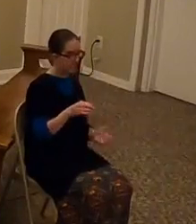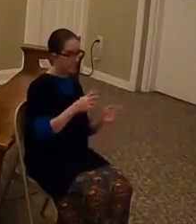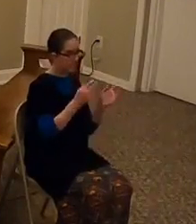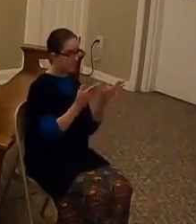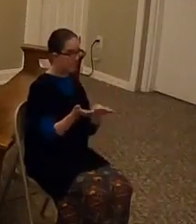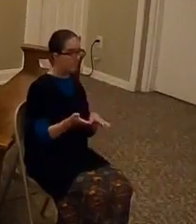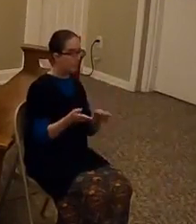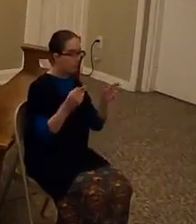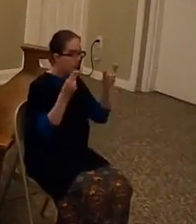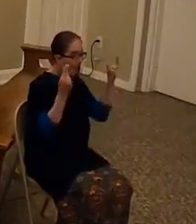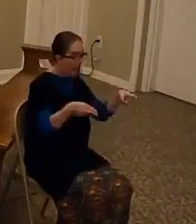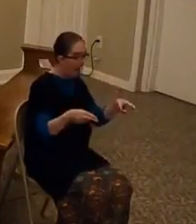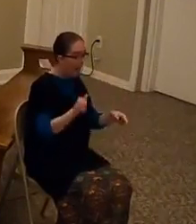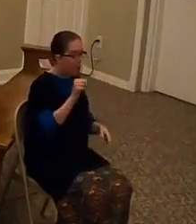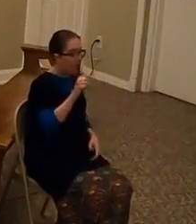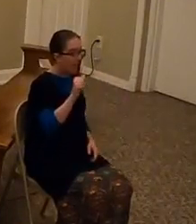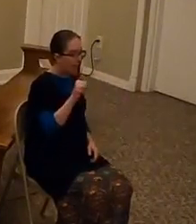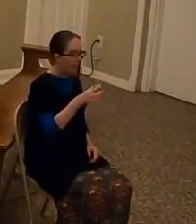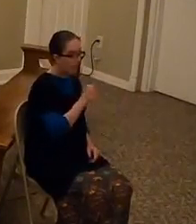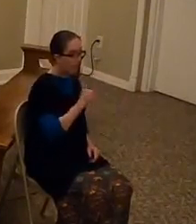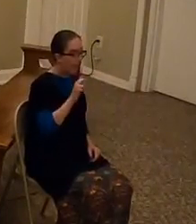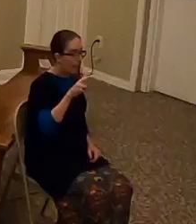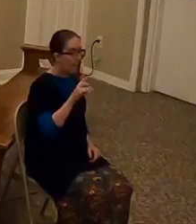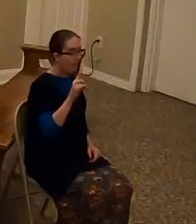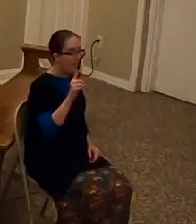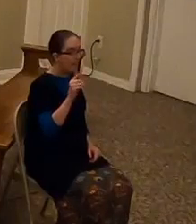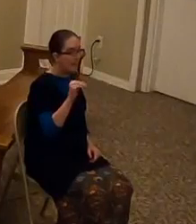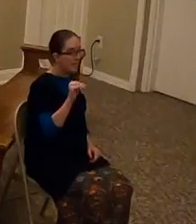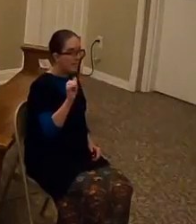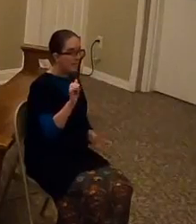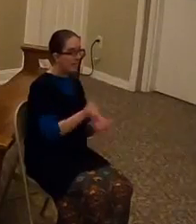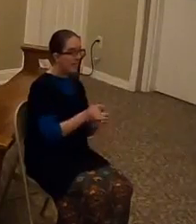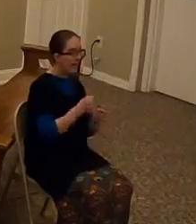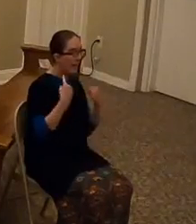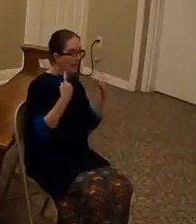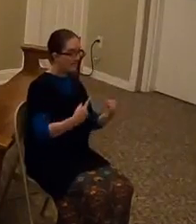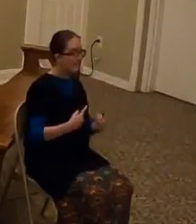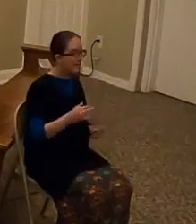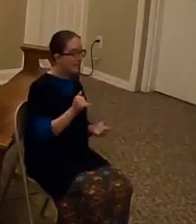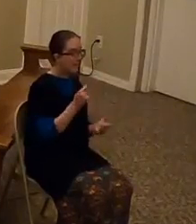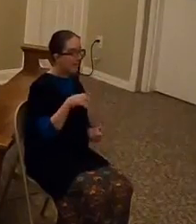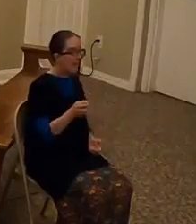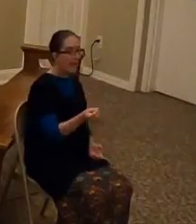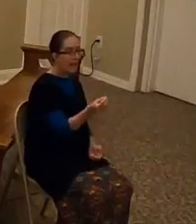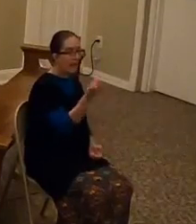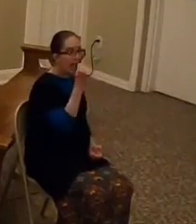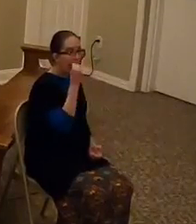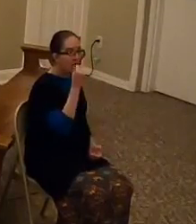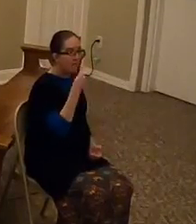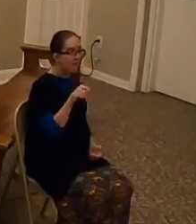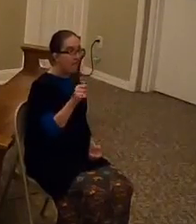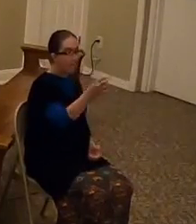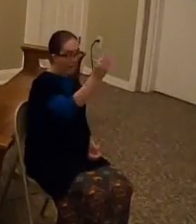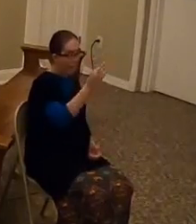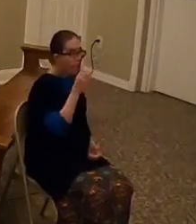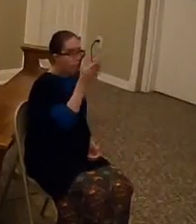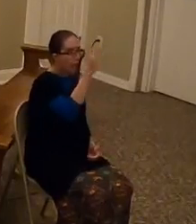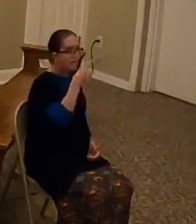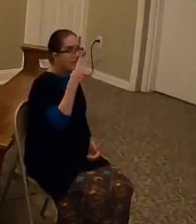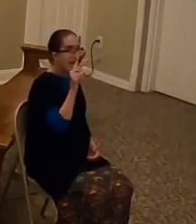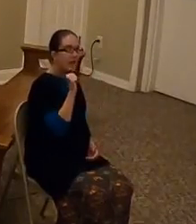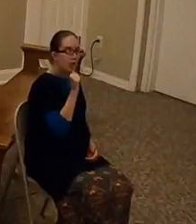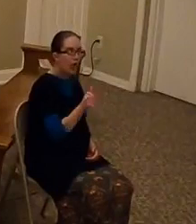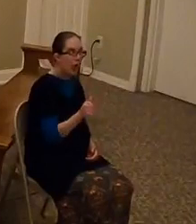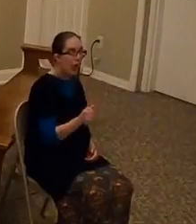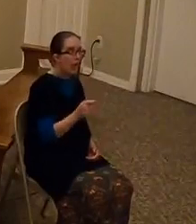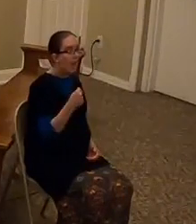death. Guess what happened? Adam and Eve committed that sin. They ate of the fruit that God had said don't eat of. And He said, the day you do